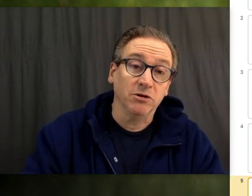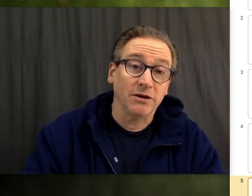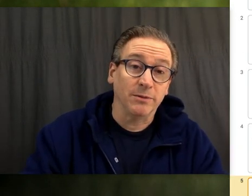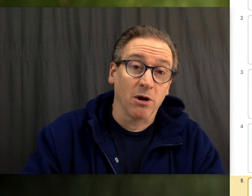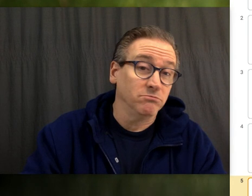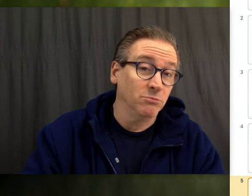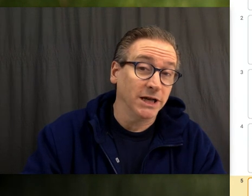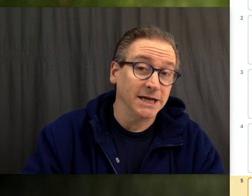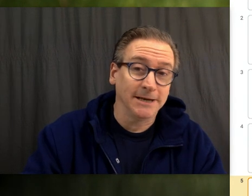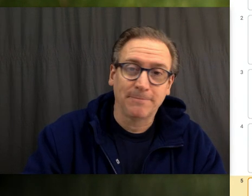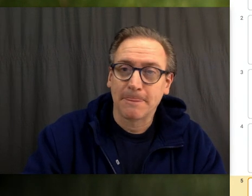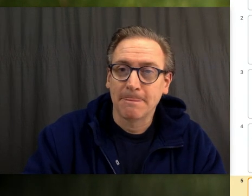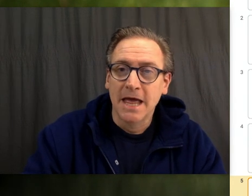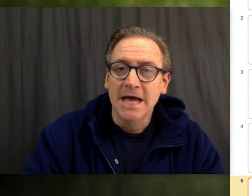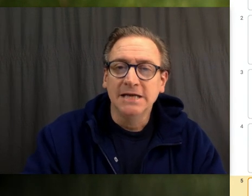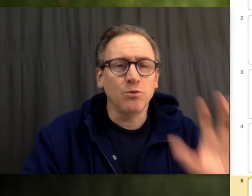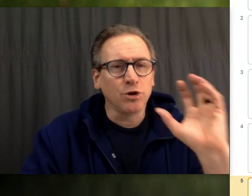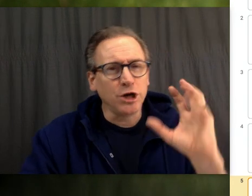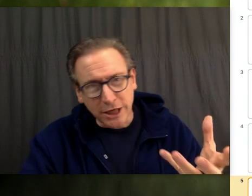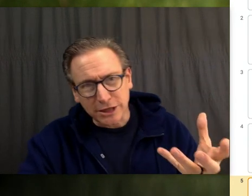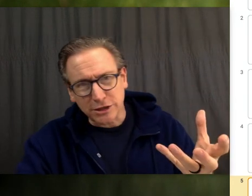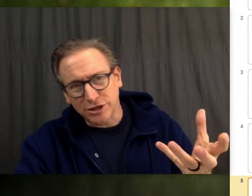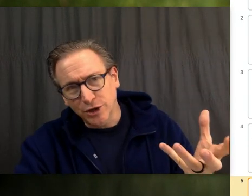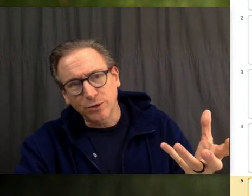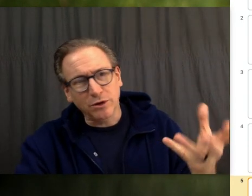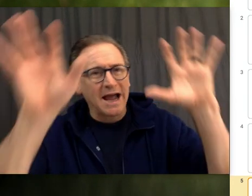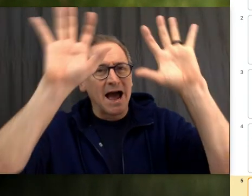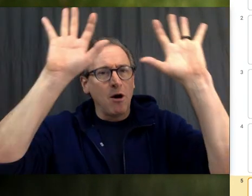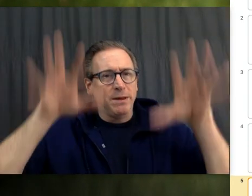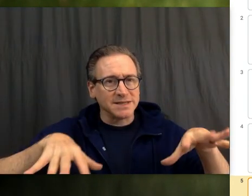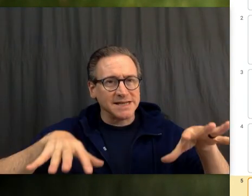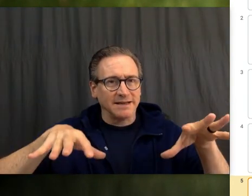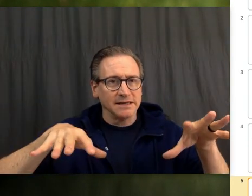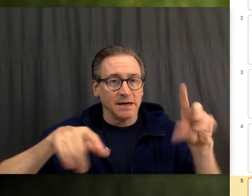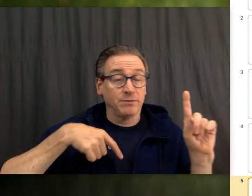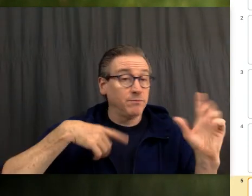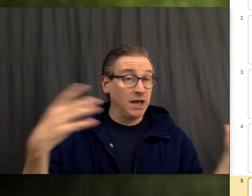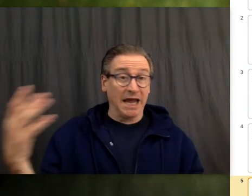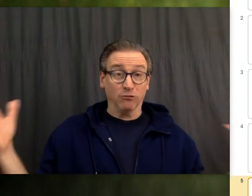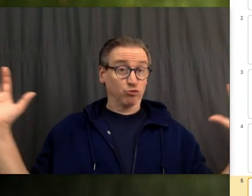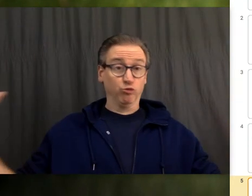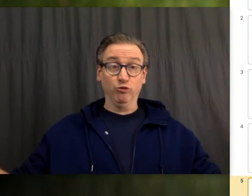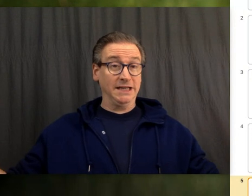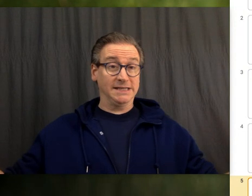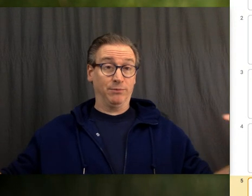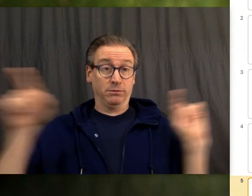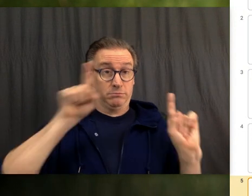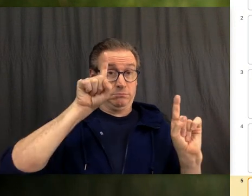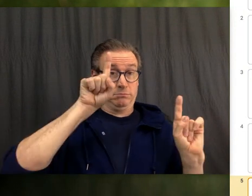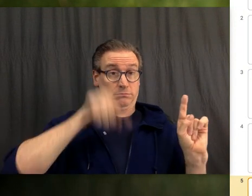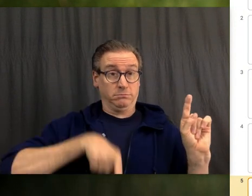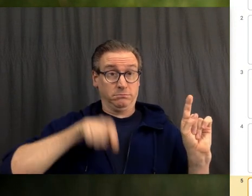you're allowed to be wrong. What can I say? So we're going to look at how people set things up. It's really